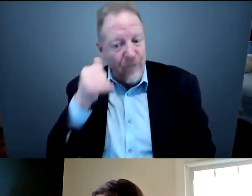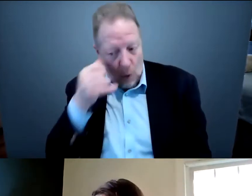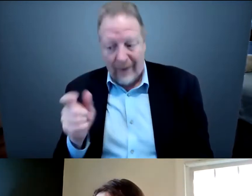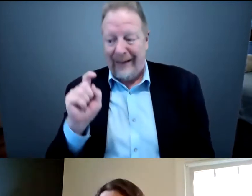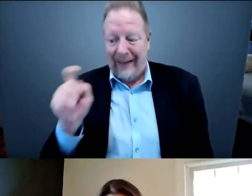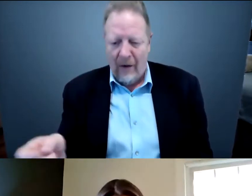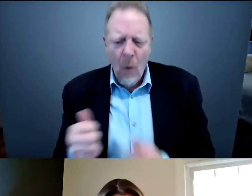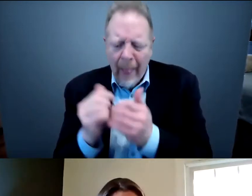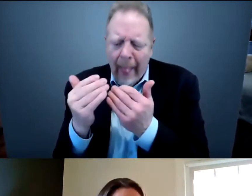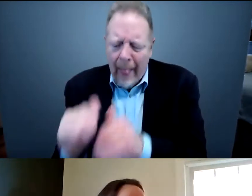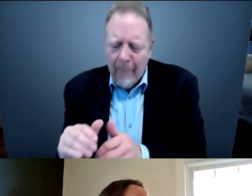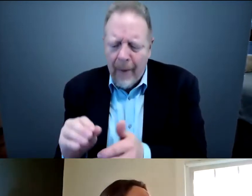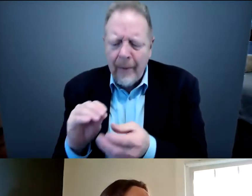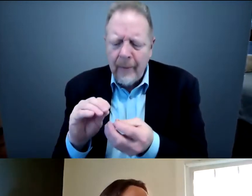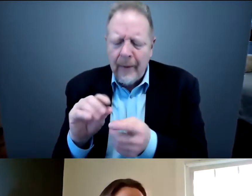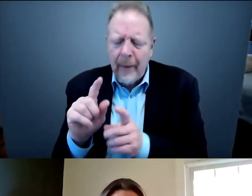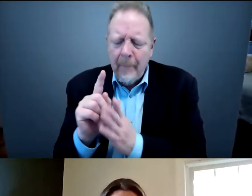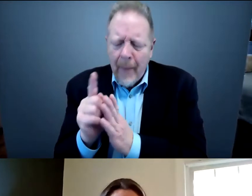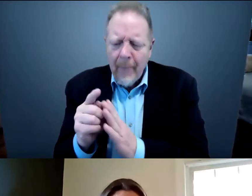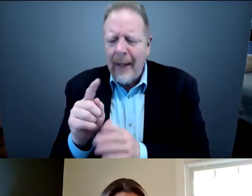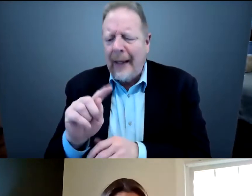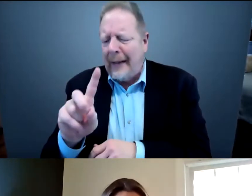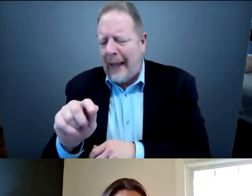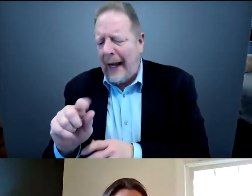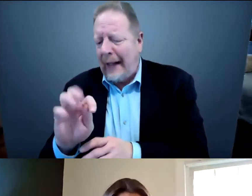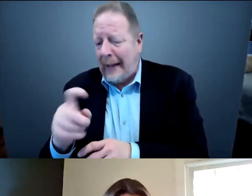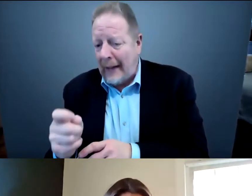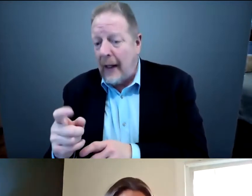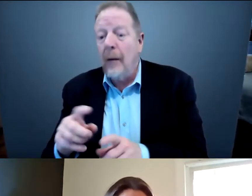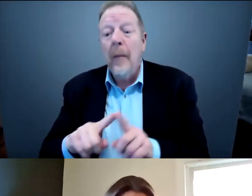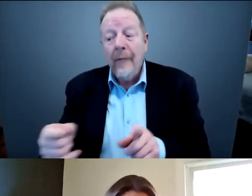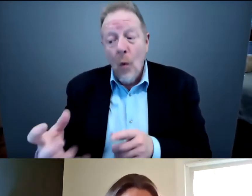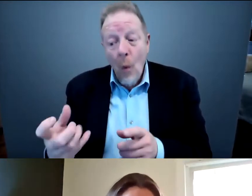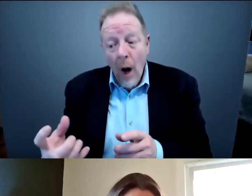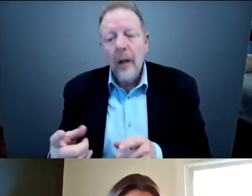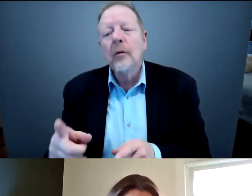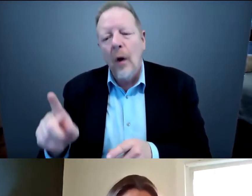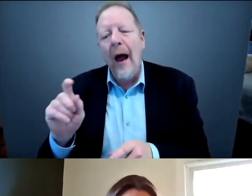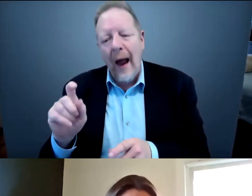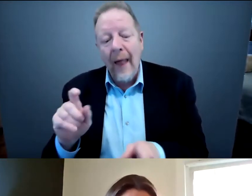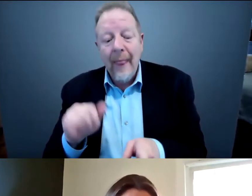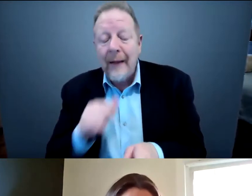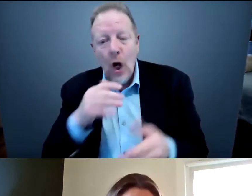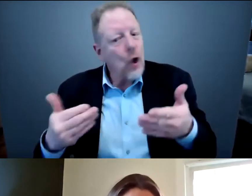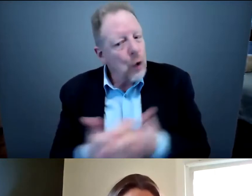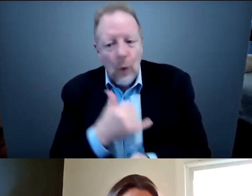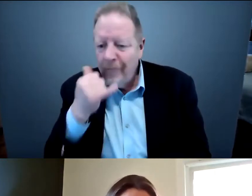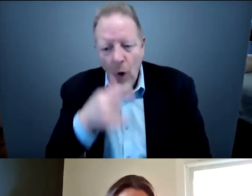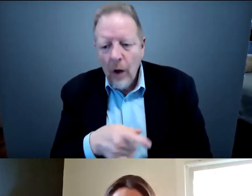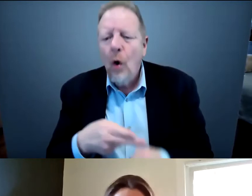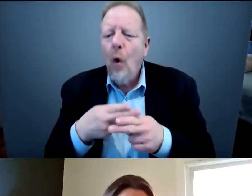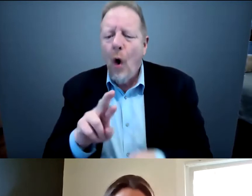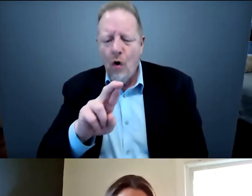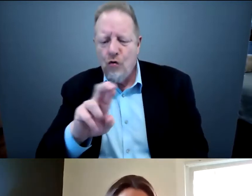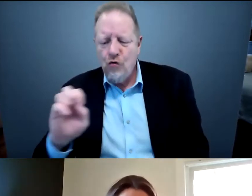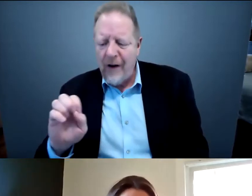minutes and data and texting. However, it is a refurbished Android. The